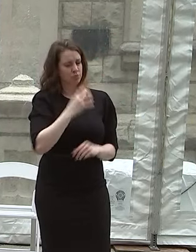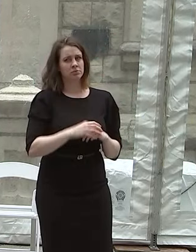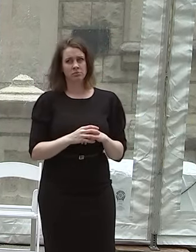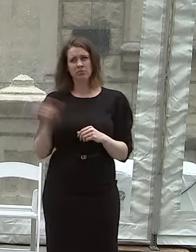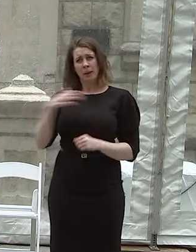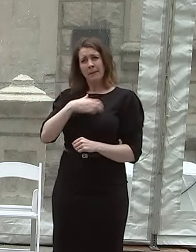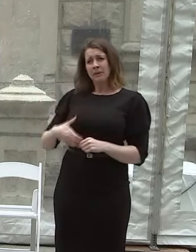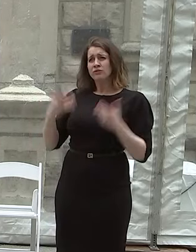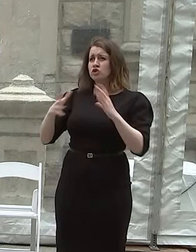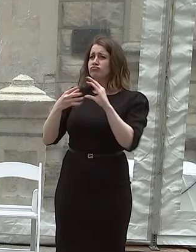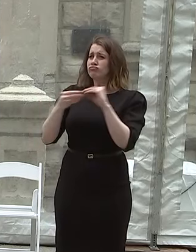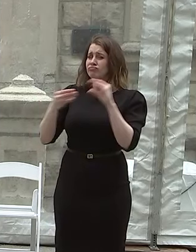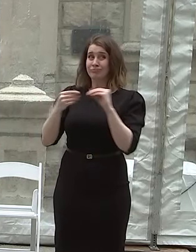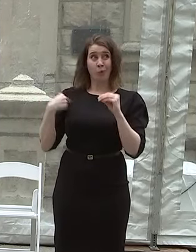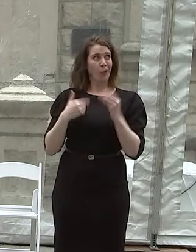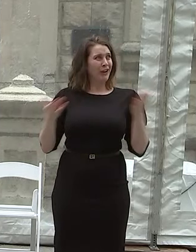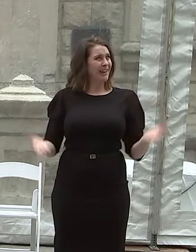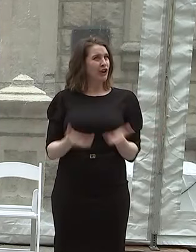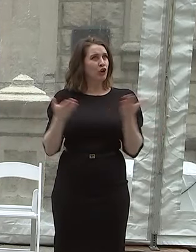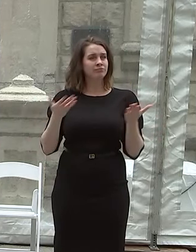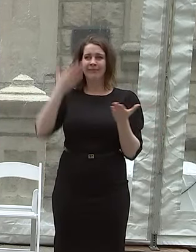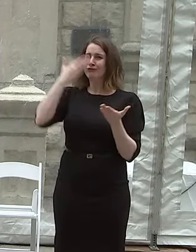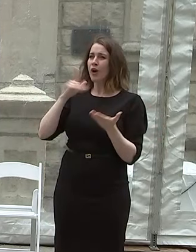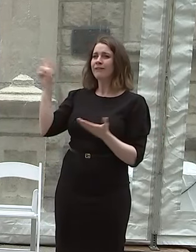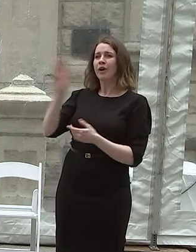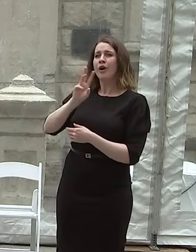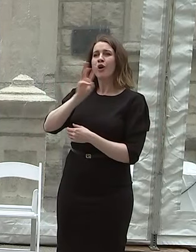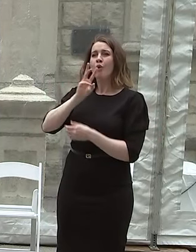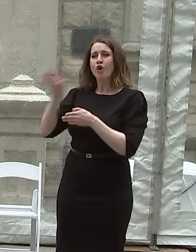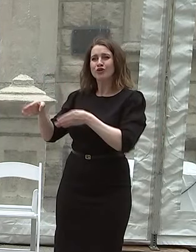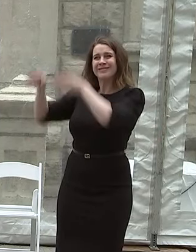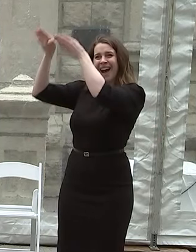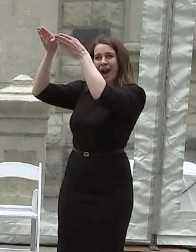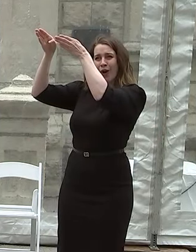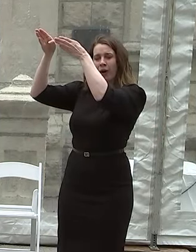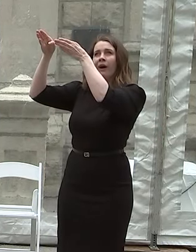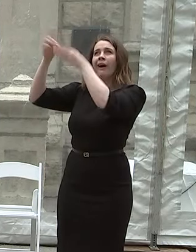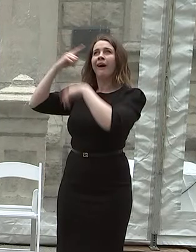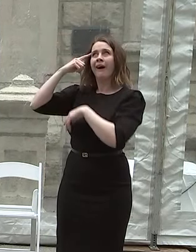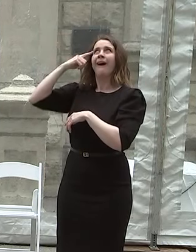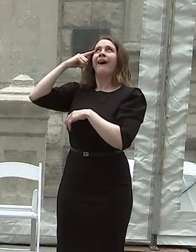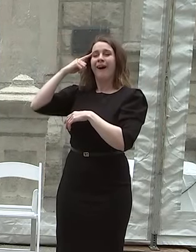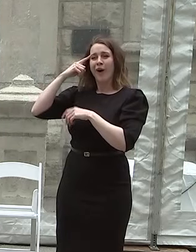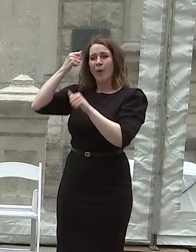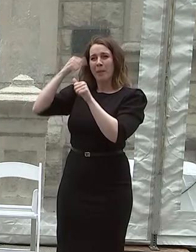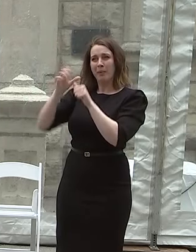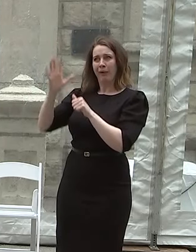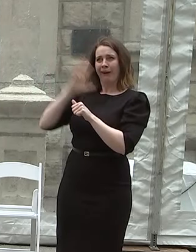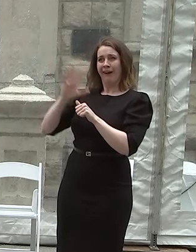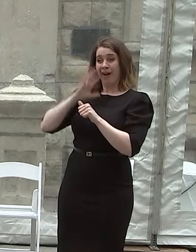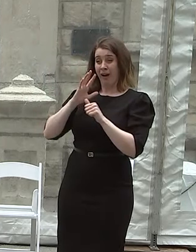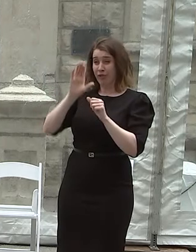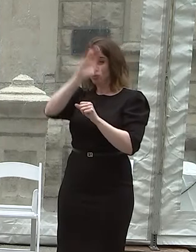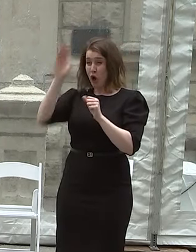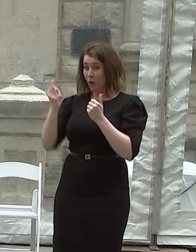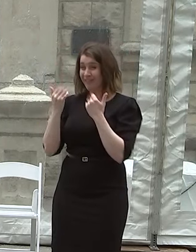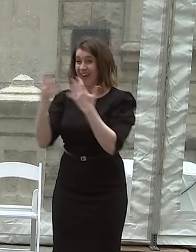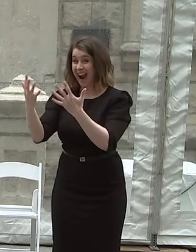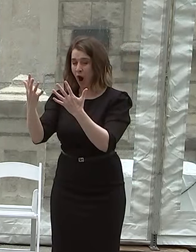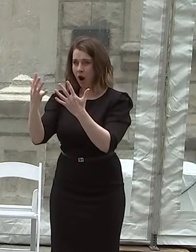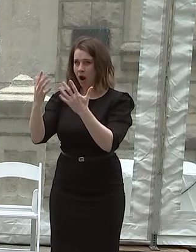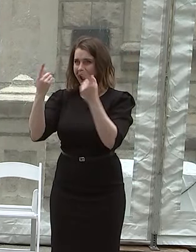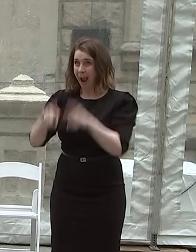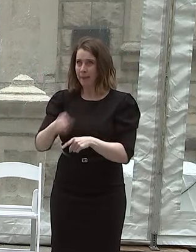said earlier, we stand here today at Water Tower, and I'm reminded of how the Great Chicago Fire was followed in 1871 by that